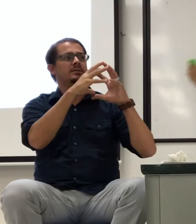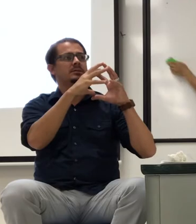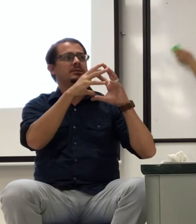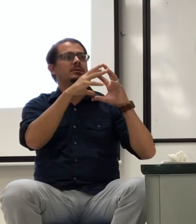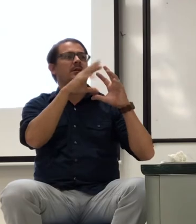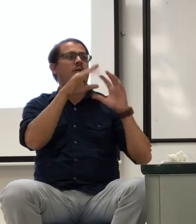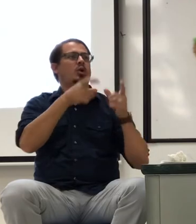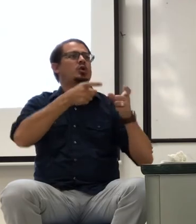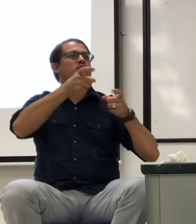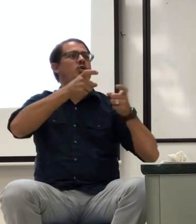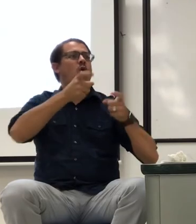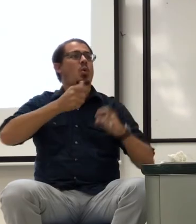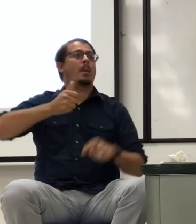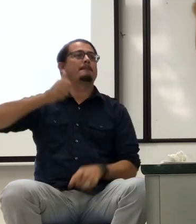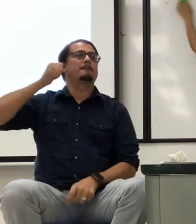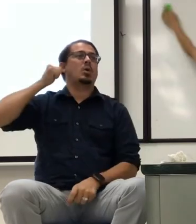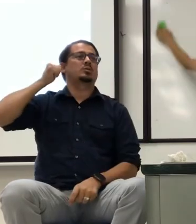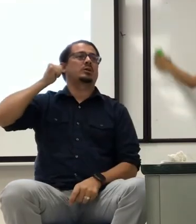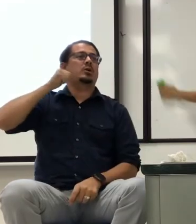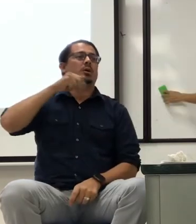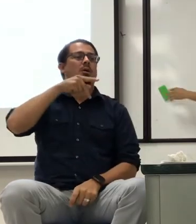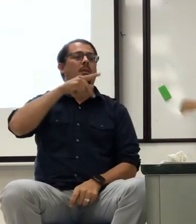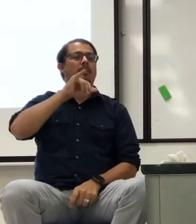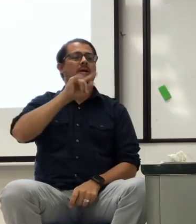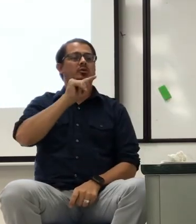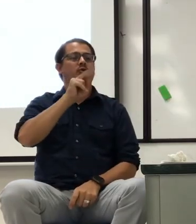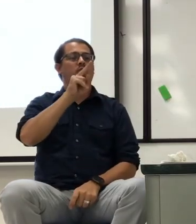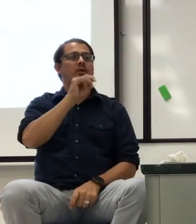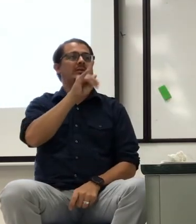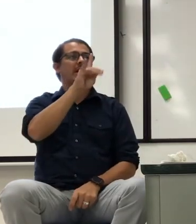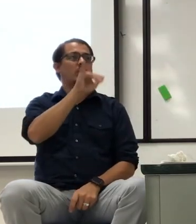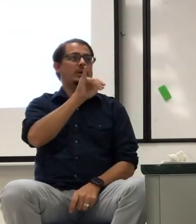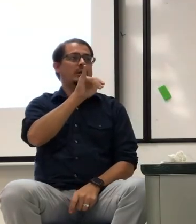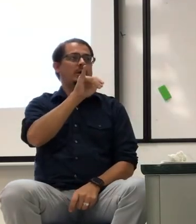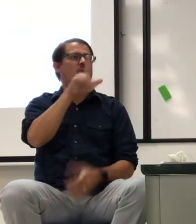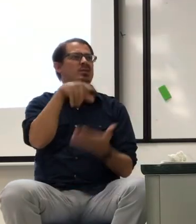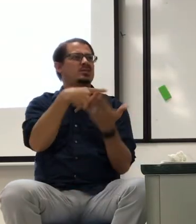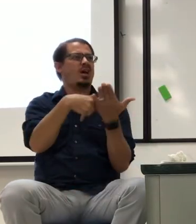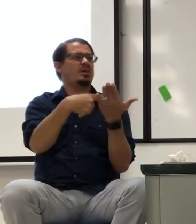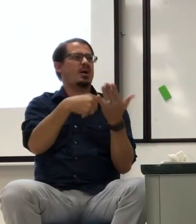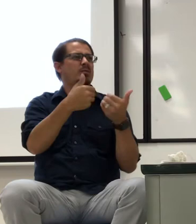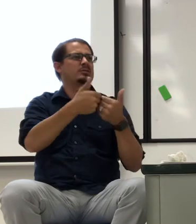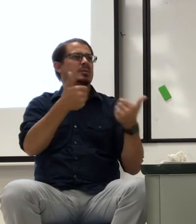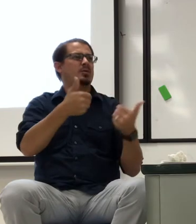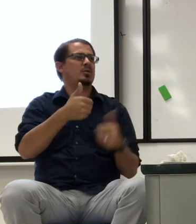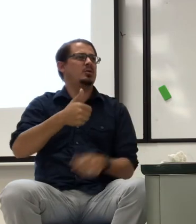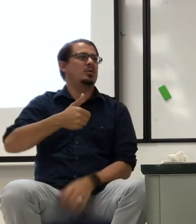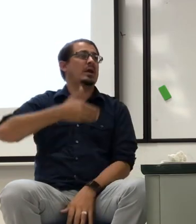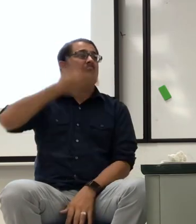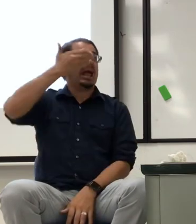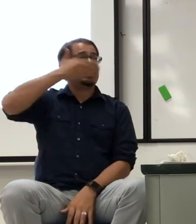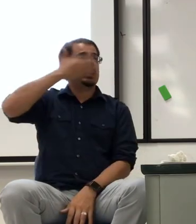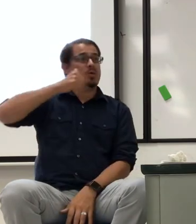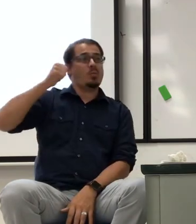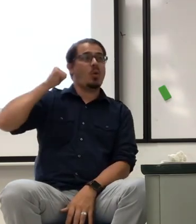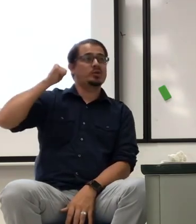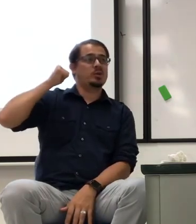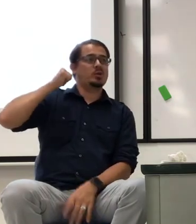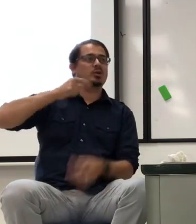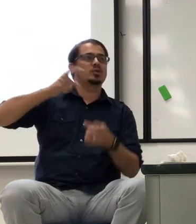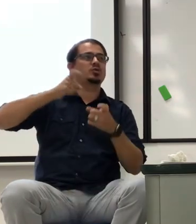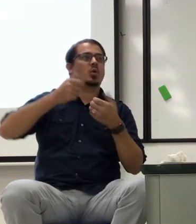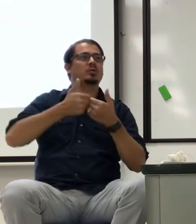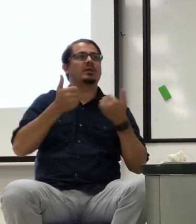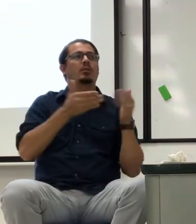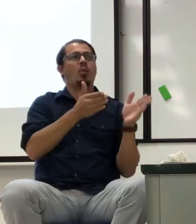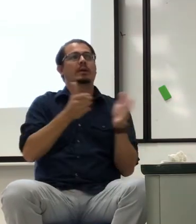the posterior pituitary. So we'll talk about them separately, anterior, posterior. They're controlled in different